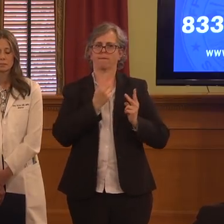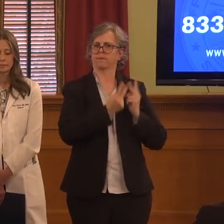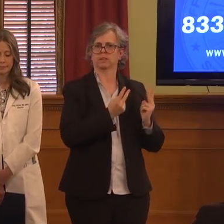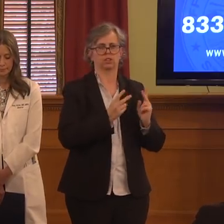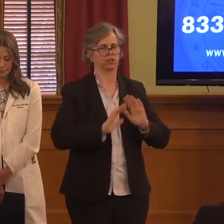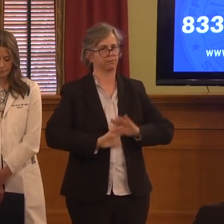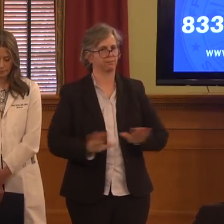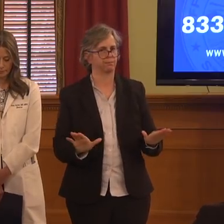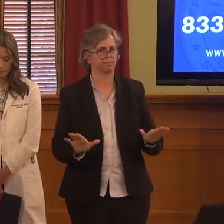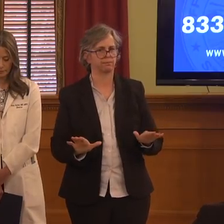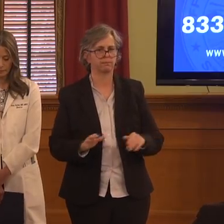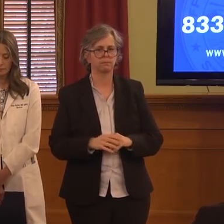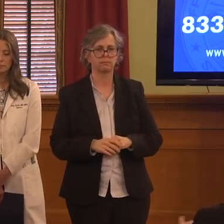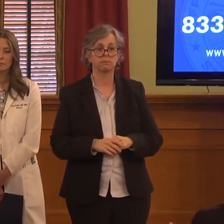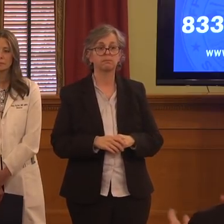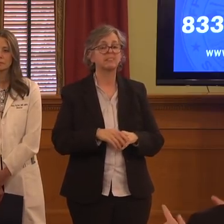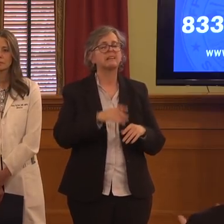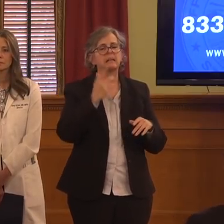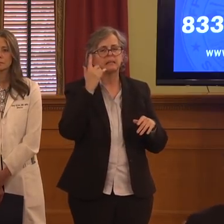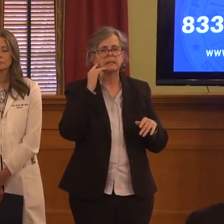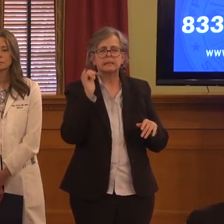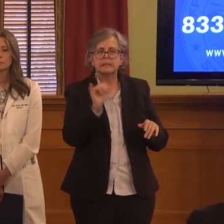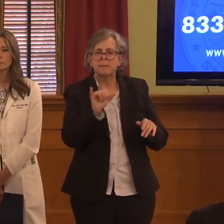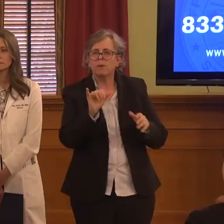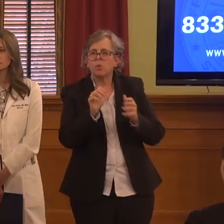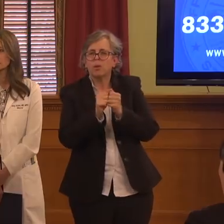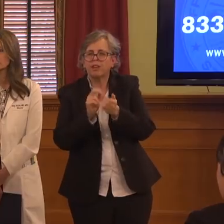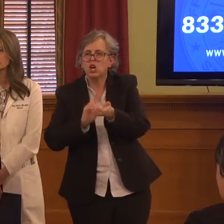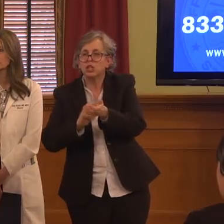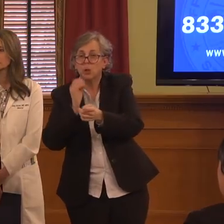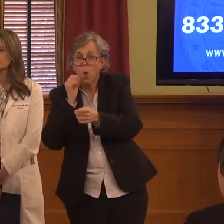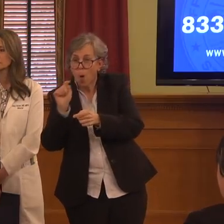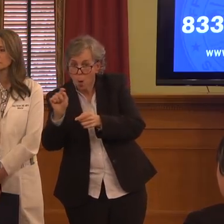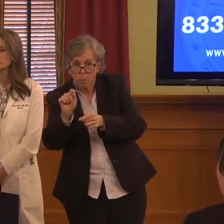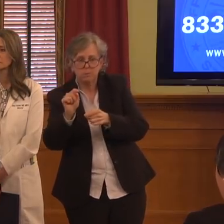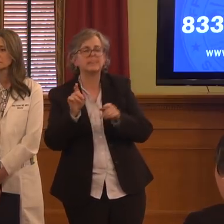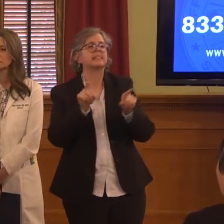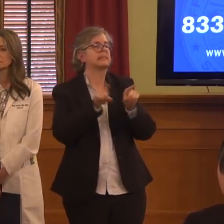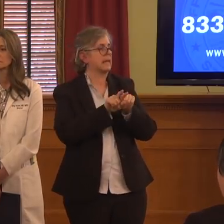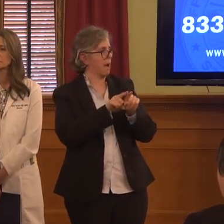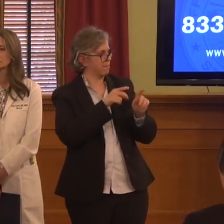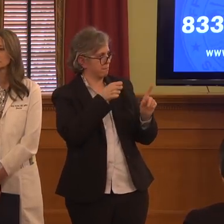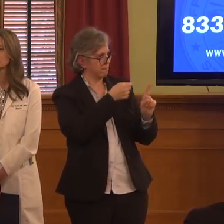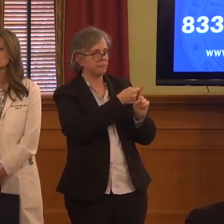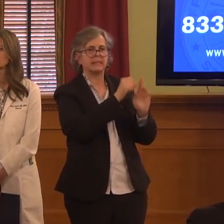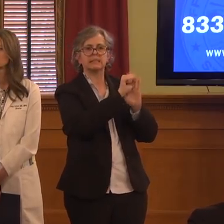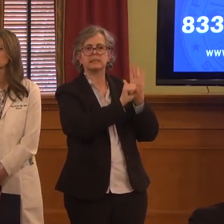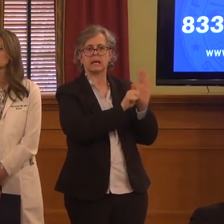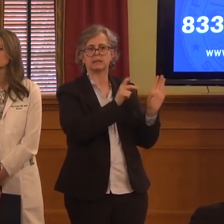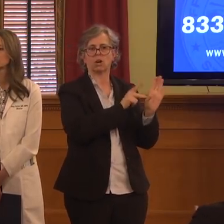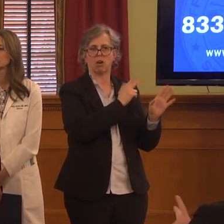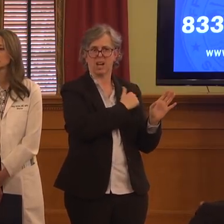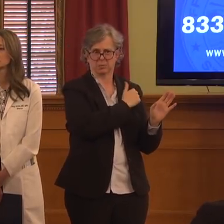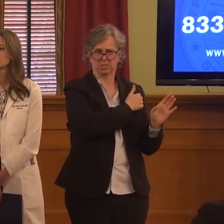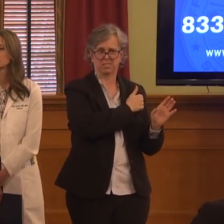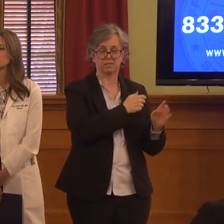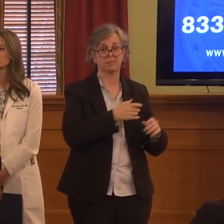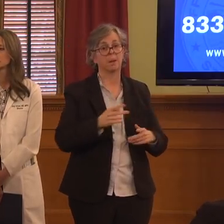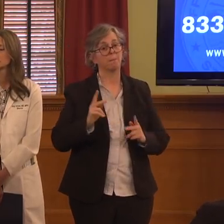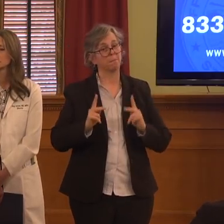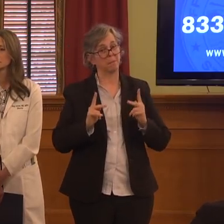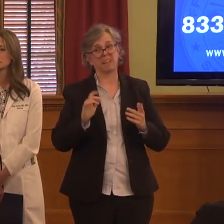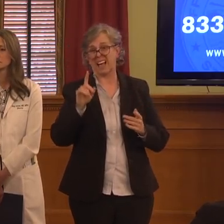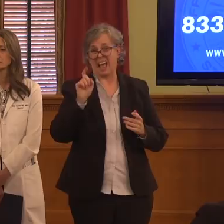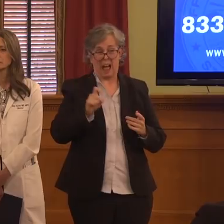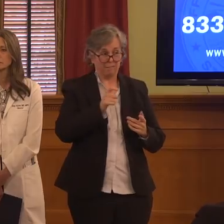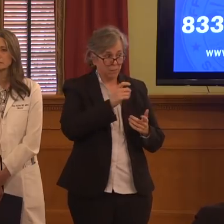checking that's going on in our nursing homes. People that have to be there, they will